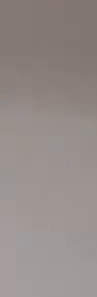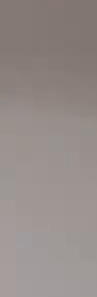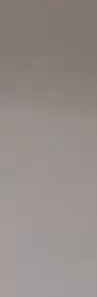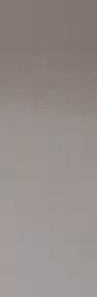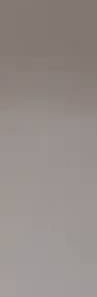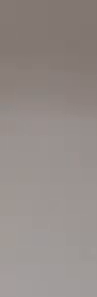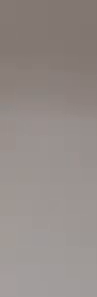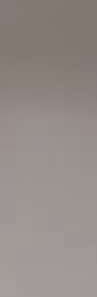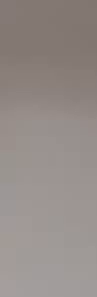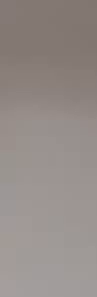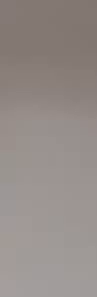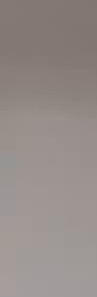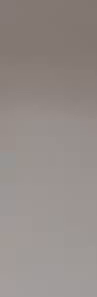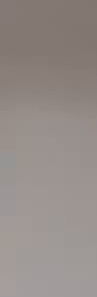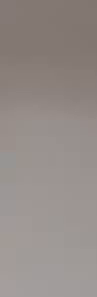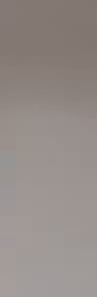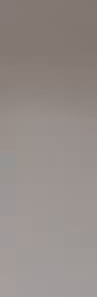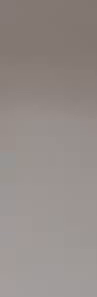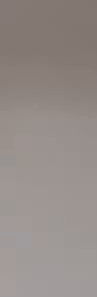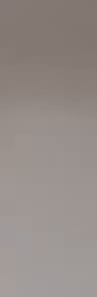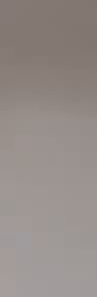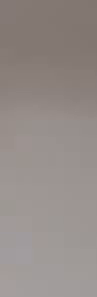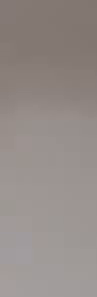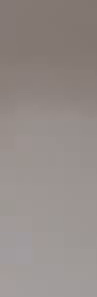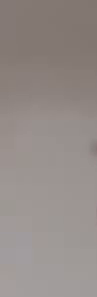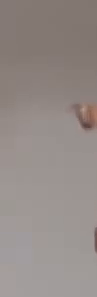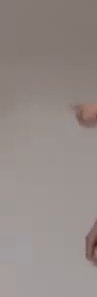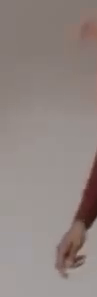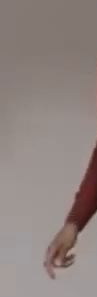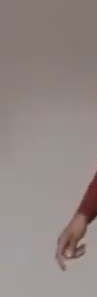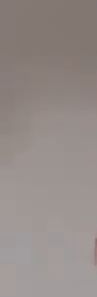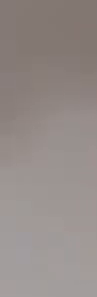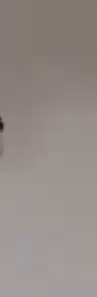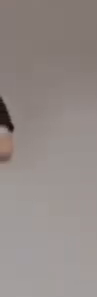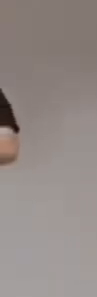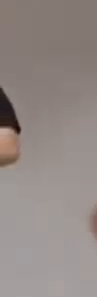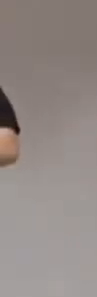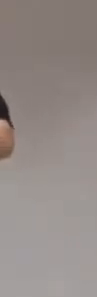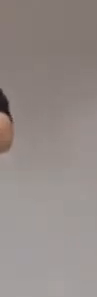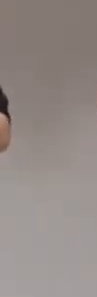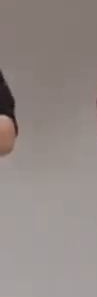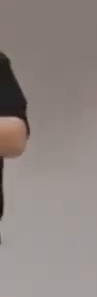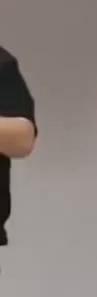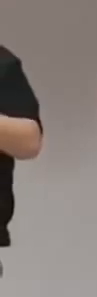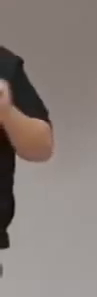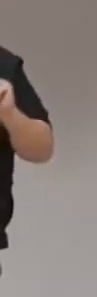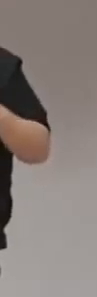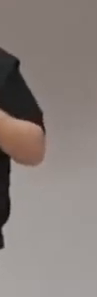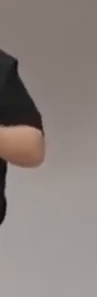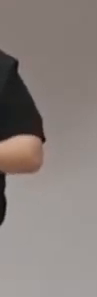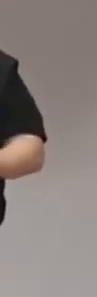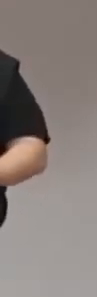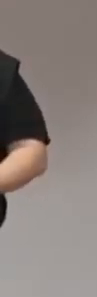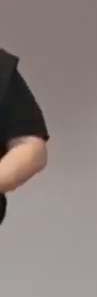they became us that day. We said the situation that was theirs, it became